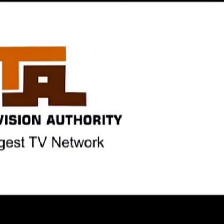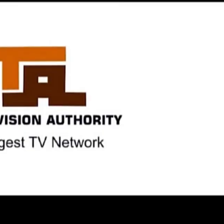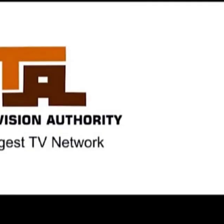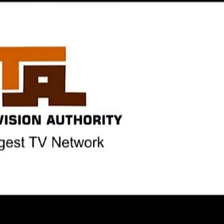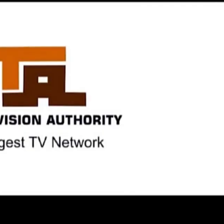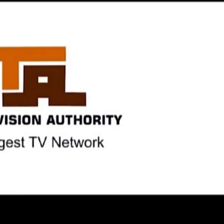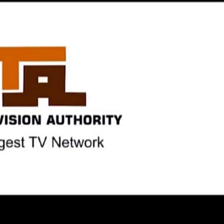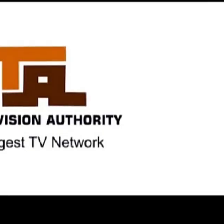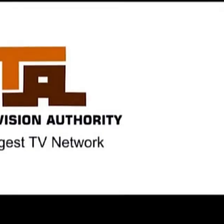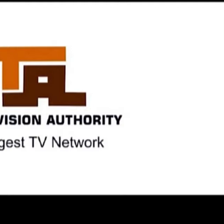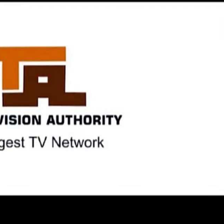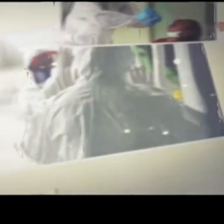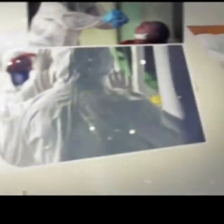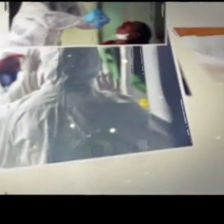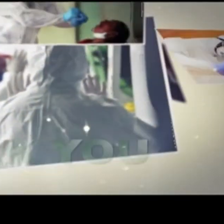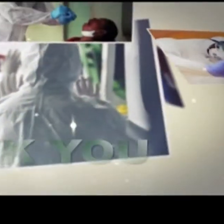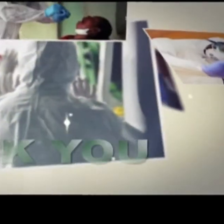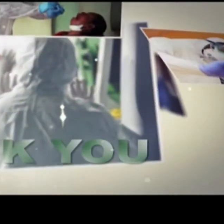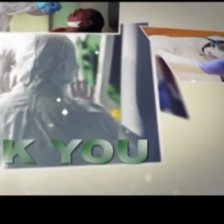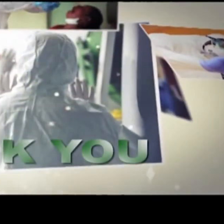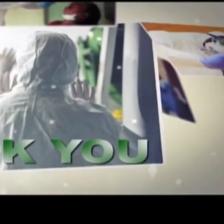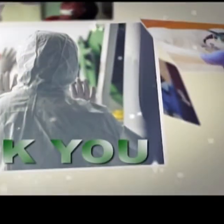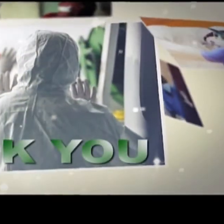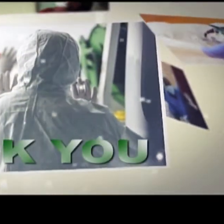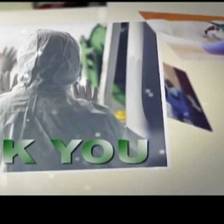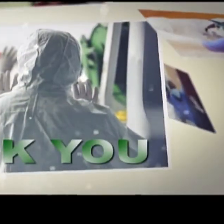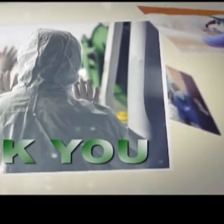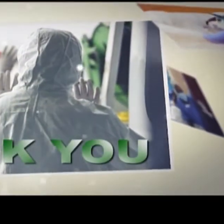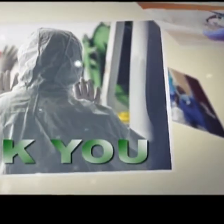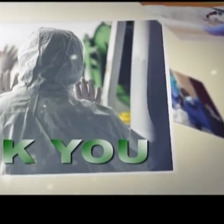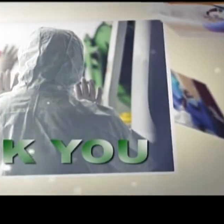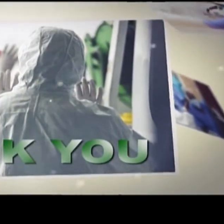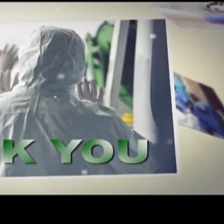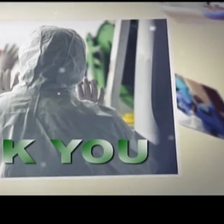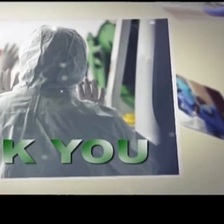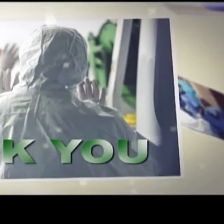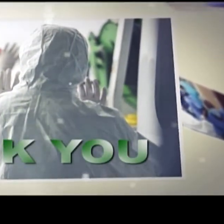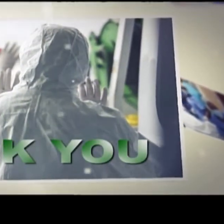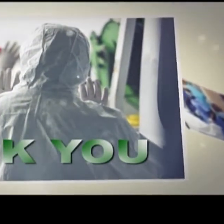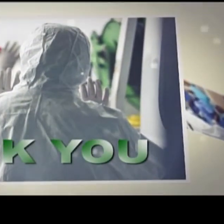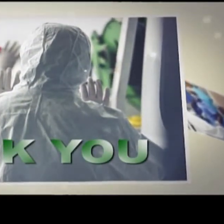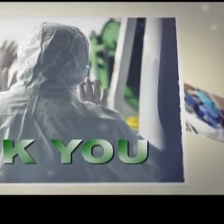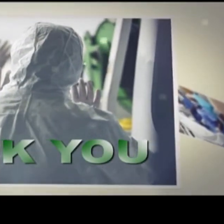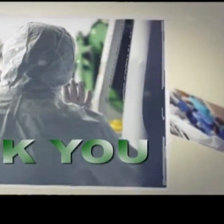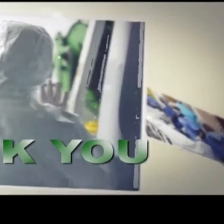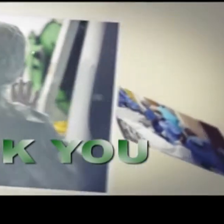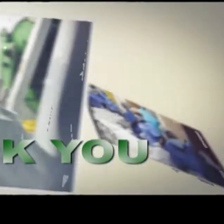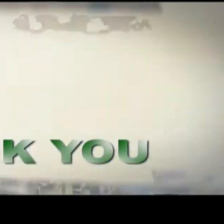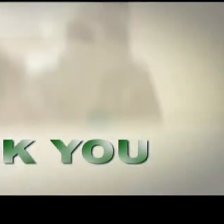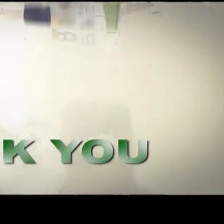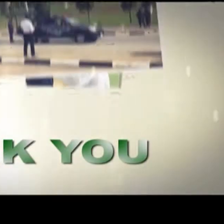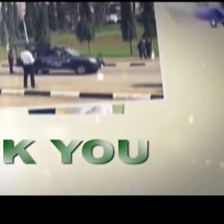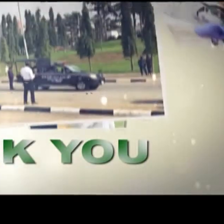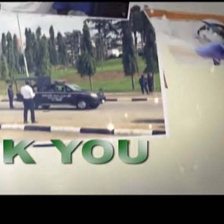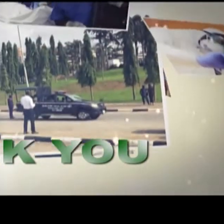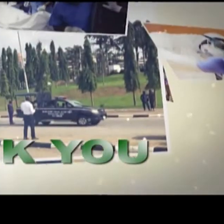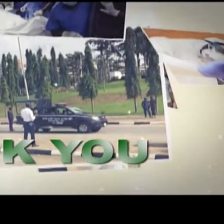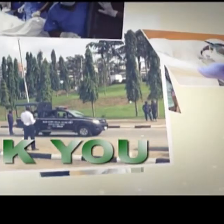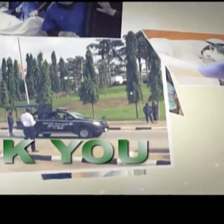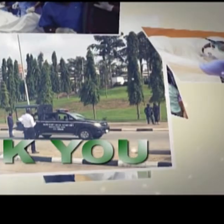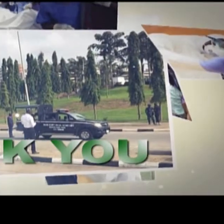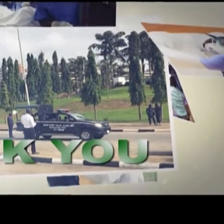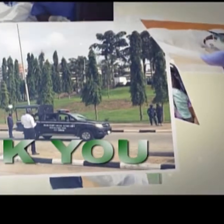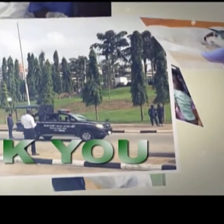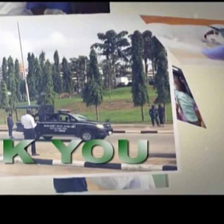of millions of Nigerians, say a big thank you for all that you have done and are doing. To the security